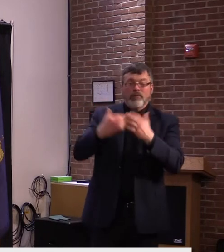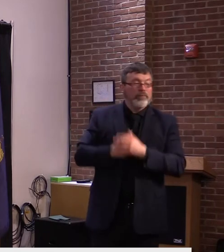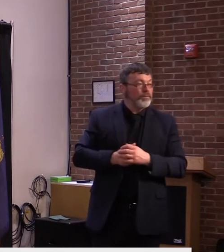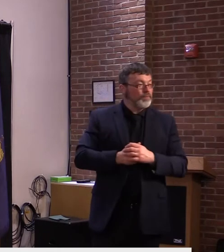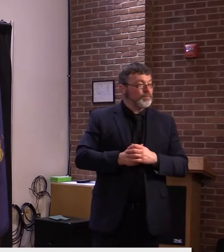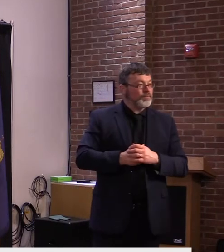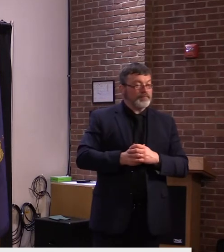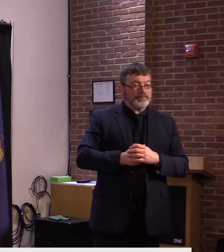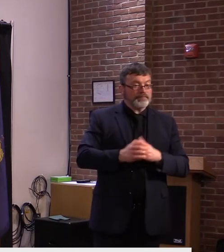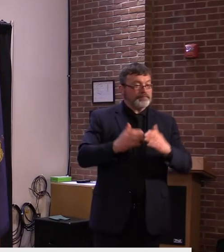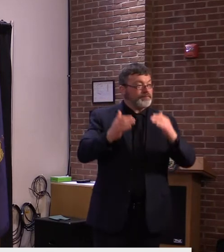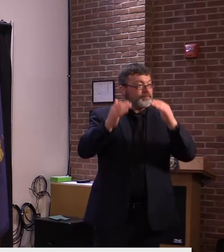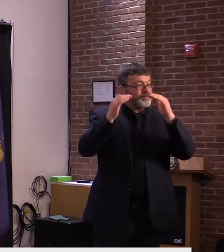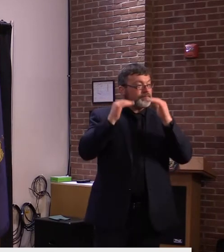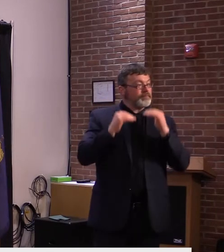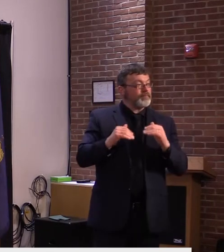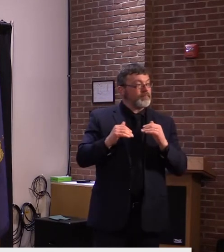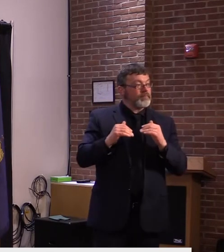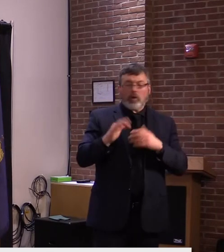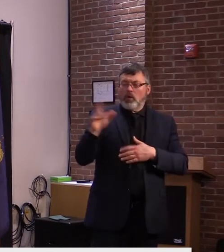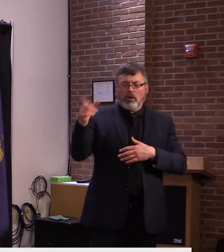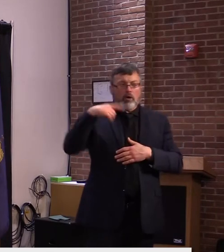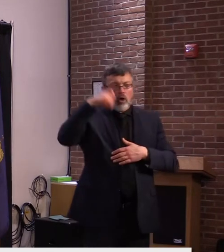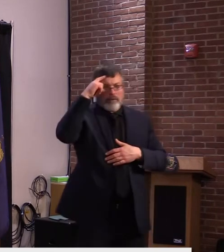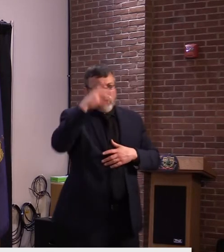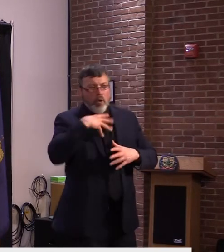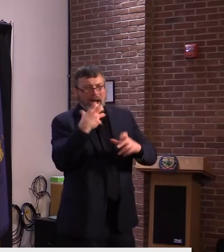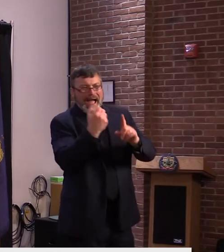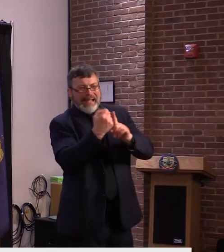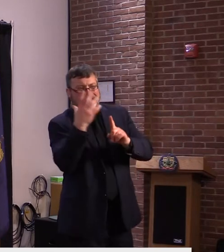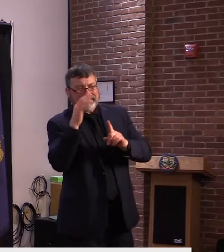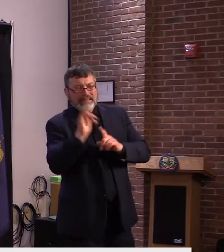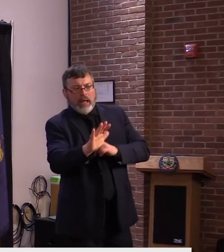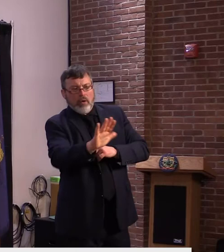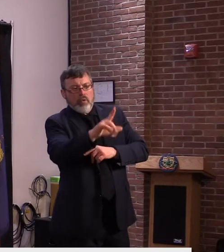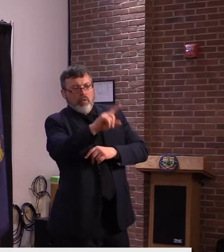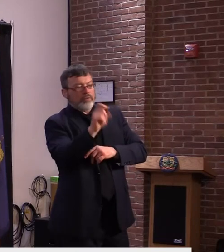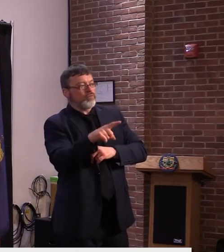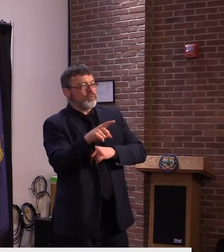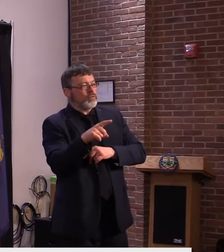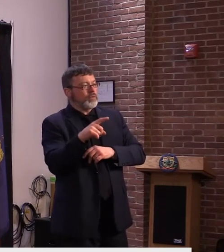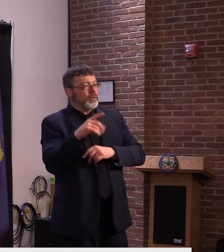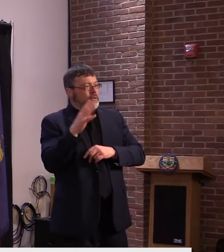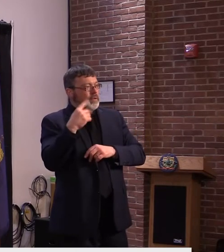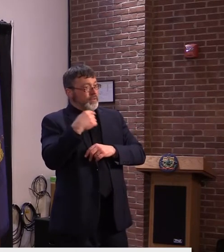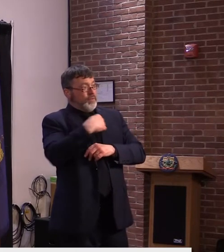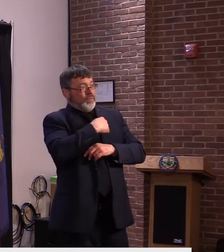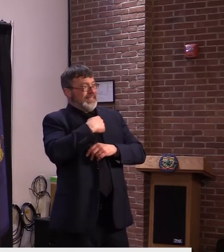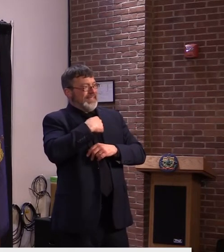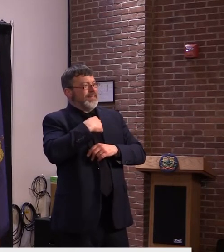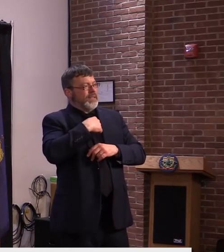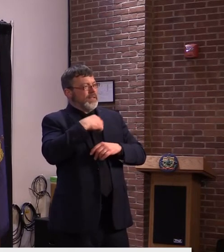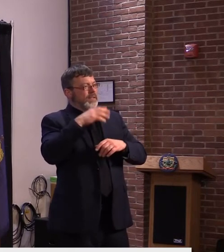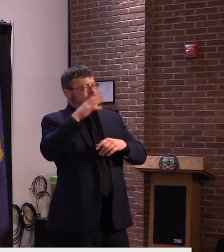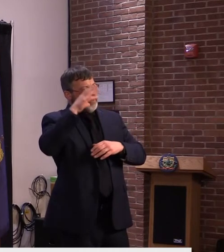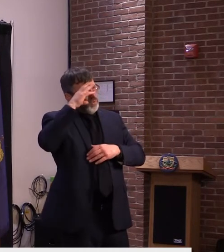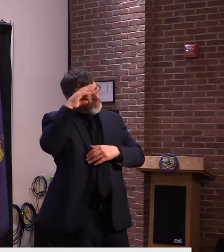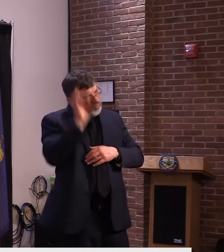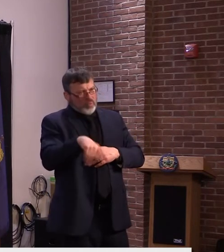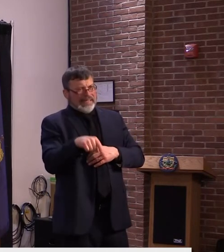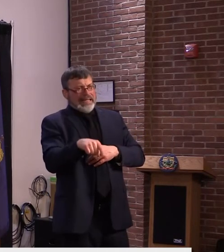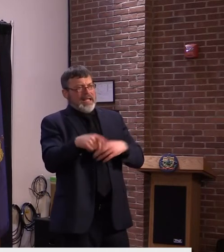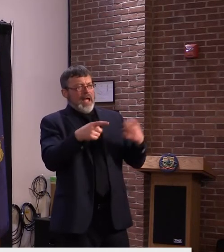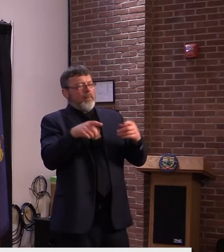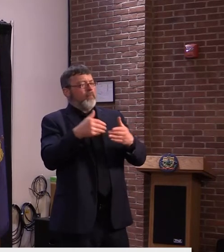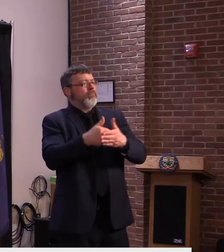you. I just might also add that we had this in mind before Delta, actually. When the kids are coming back